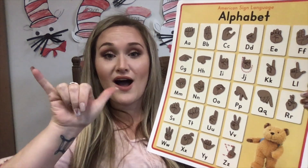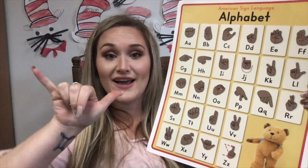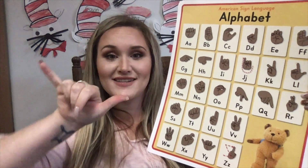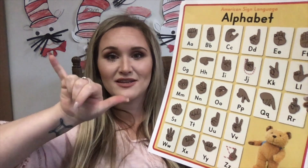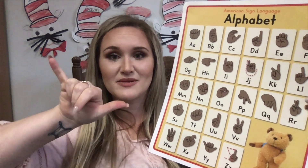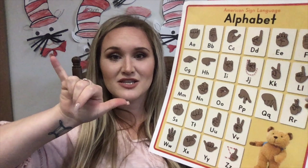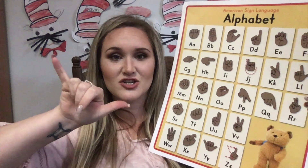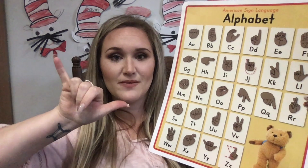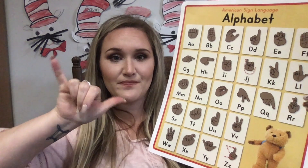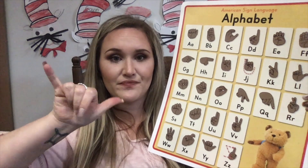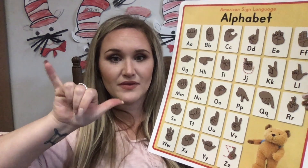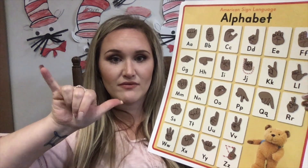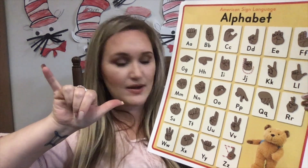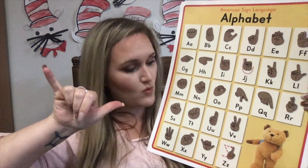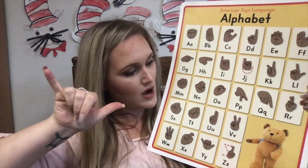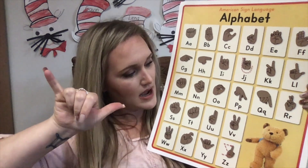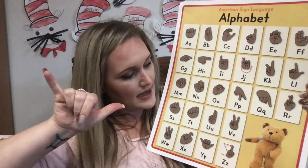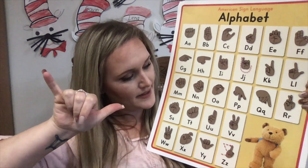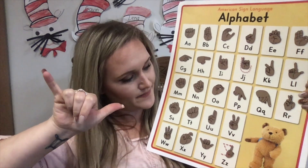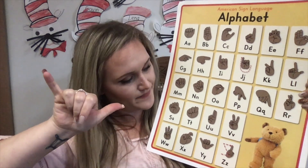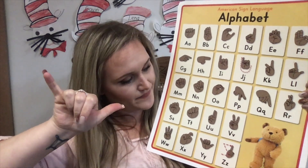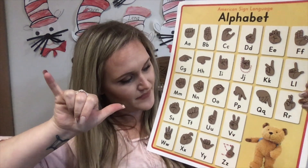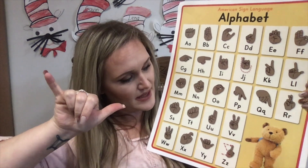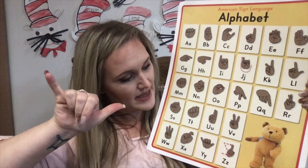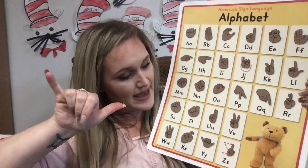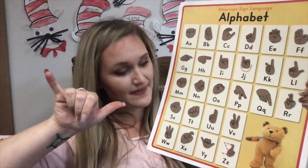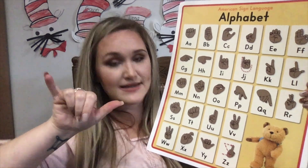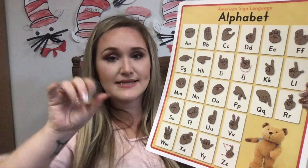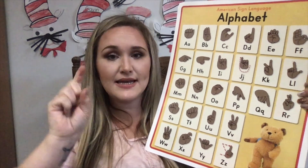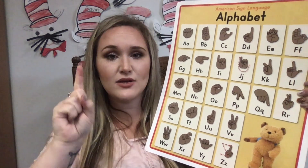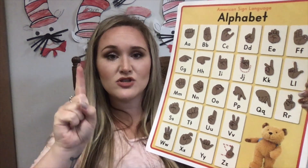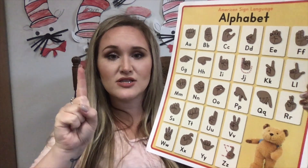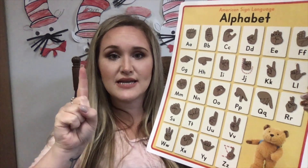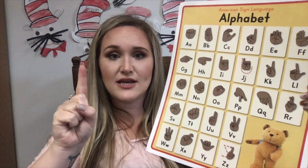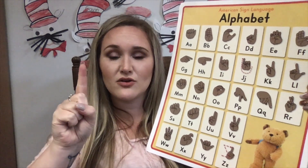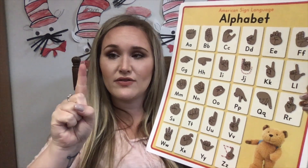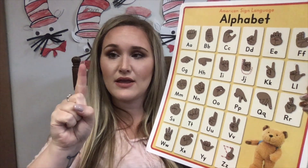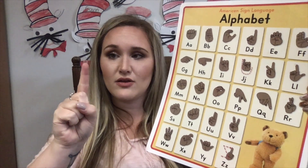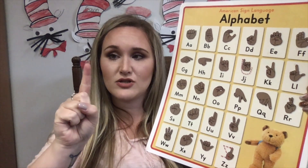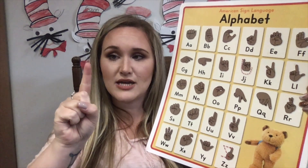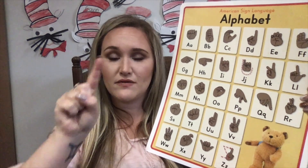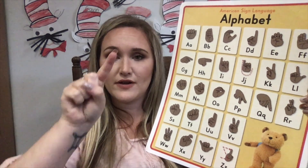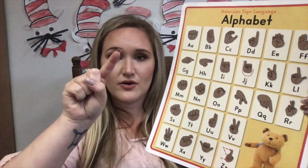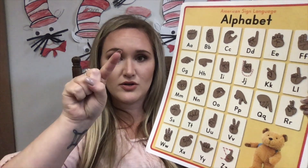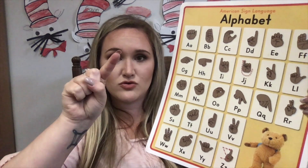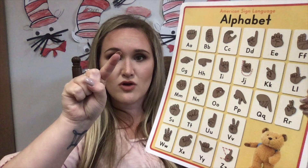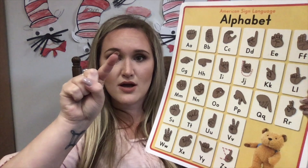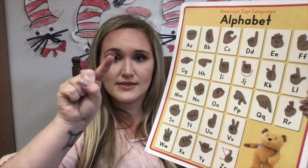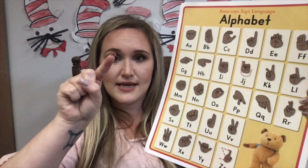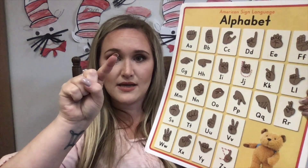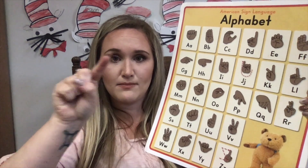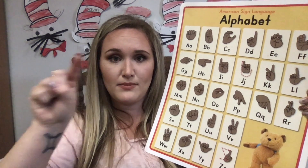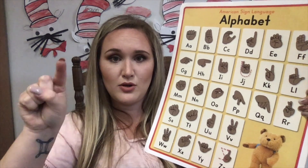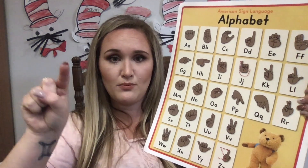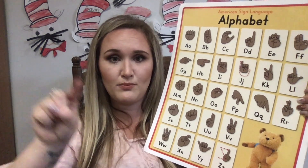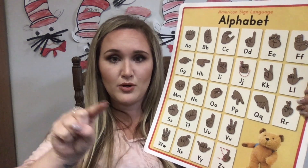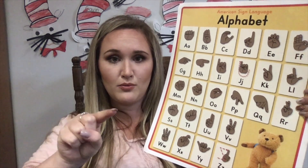Y, silly Miss Leisha, right? Y. And then Z, you just take your finger and you draw Z. Bloop, bloop,